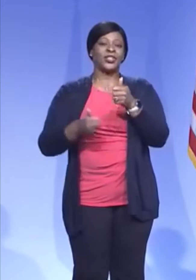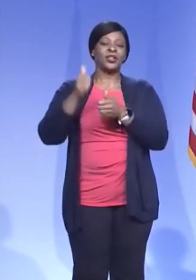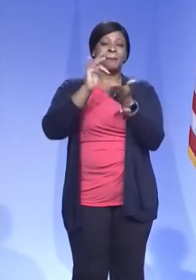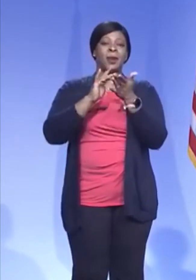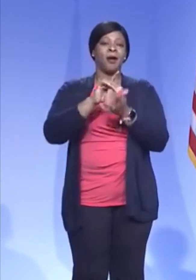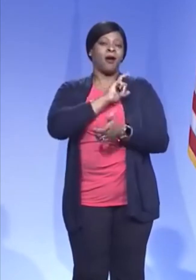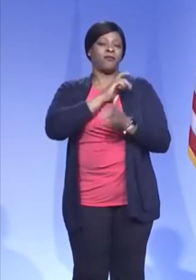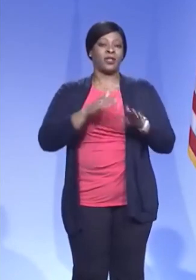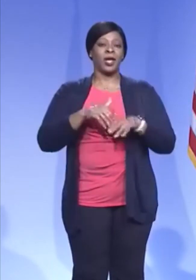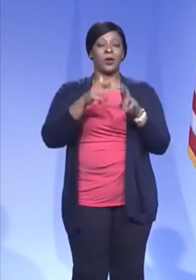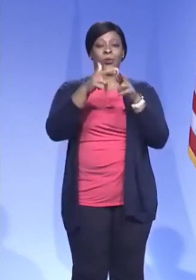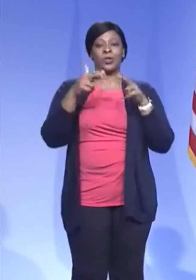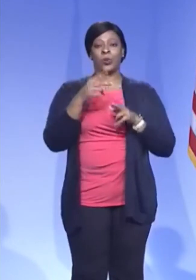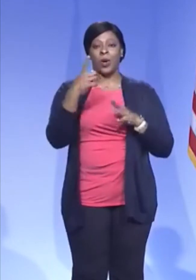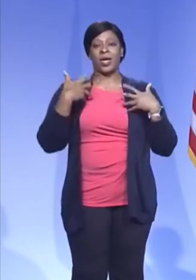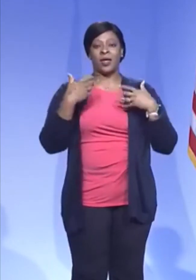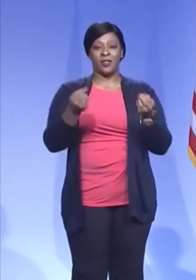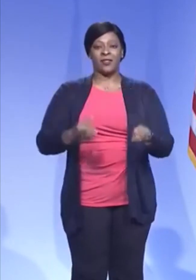Officer at Regional One Health.